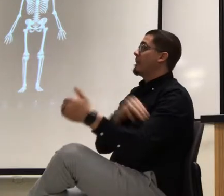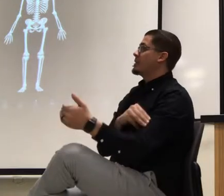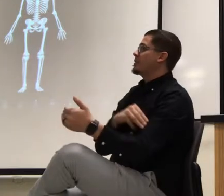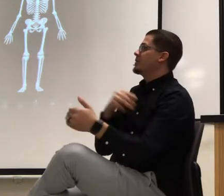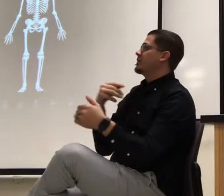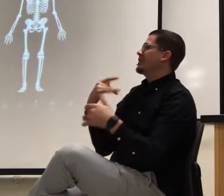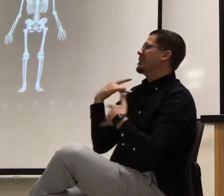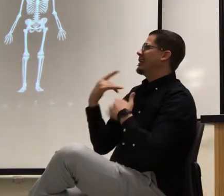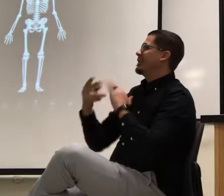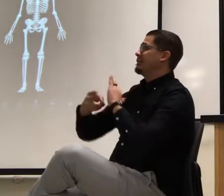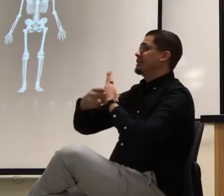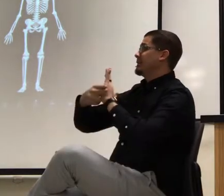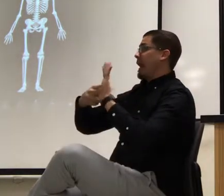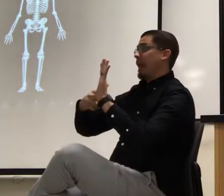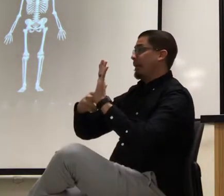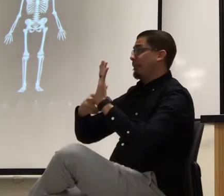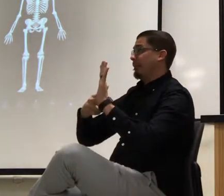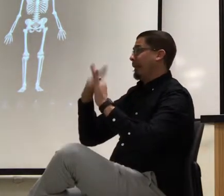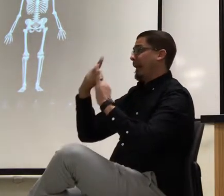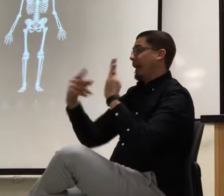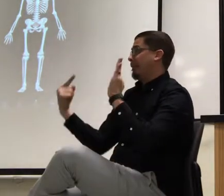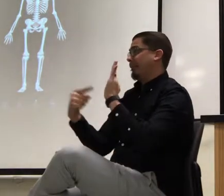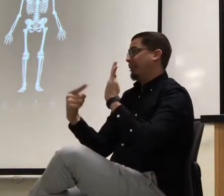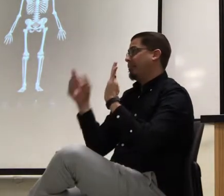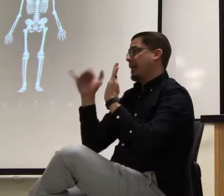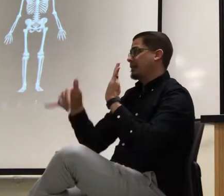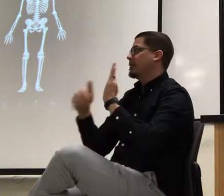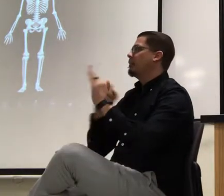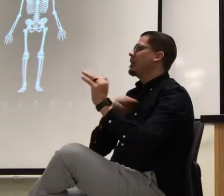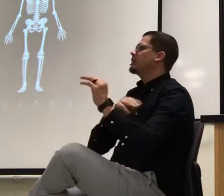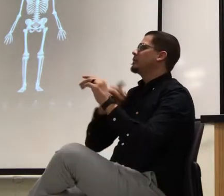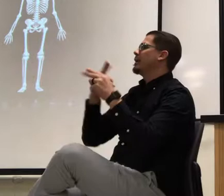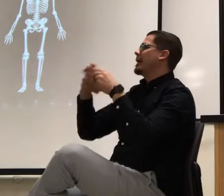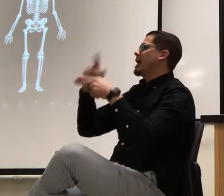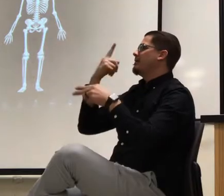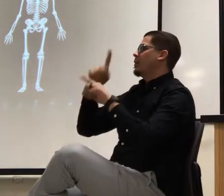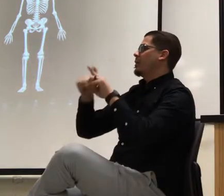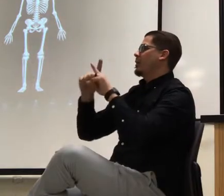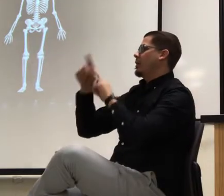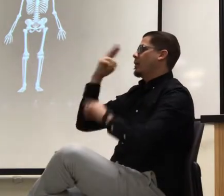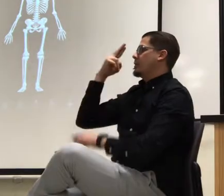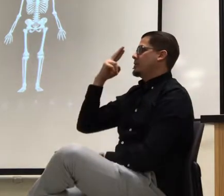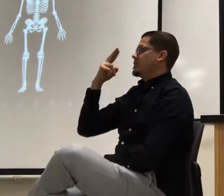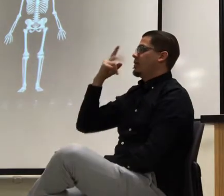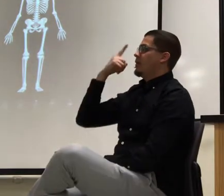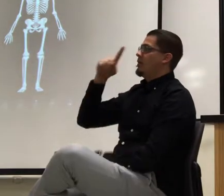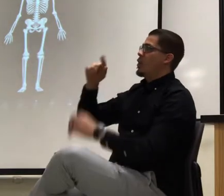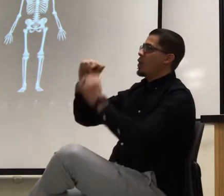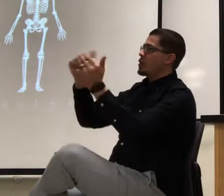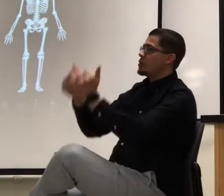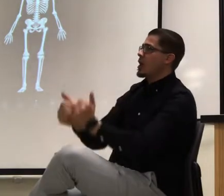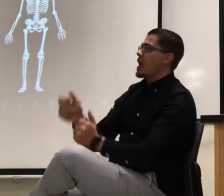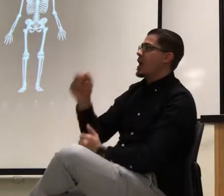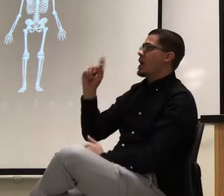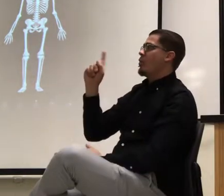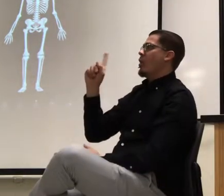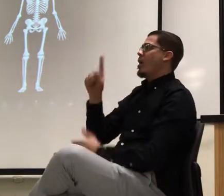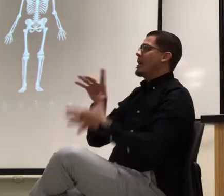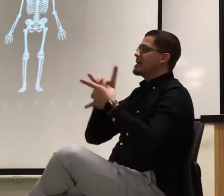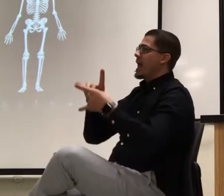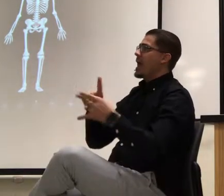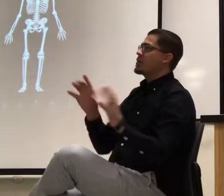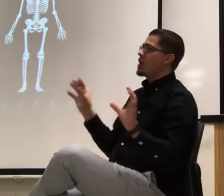piece of tape on it and just name it. Okay. Muscles are named for different reasons. They're named for their shape, where they attach, their